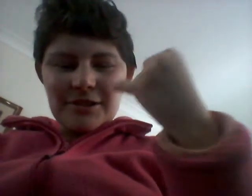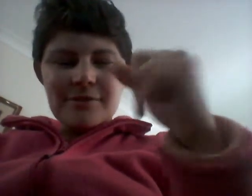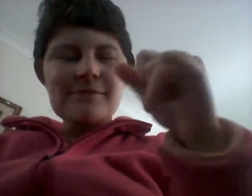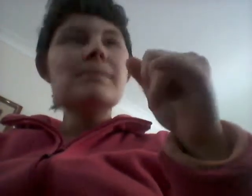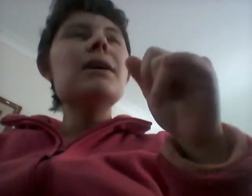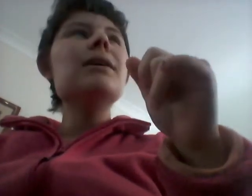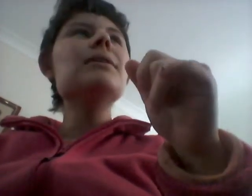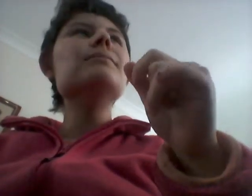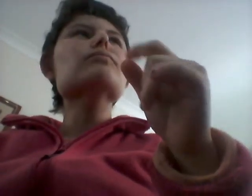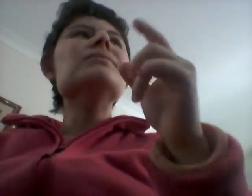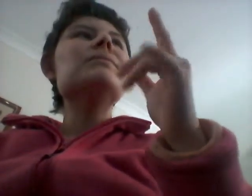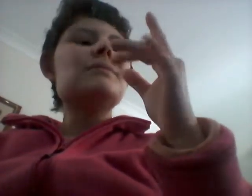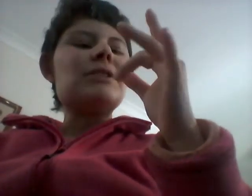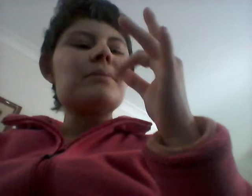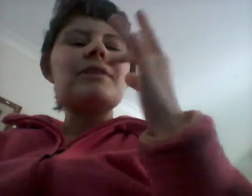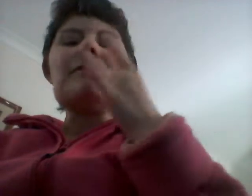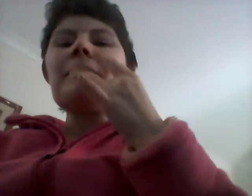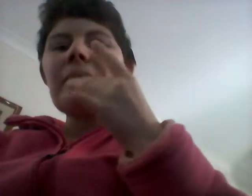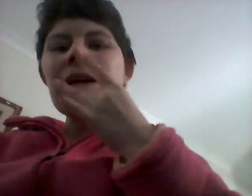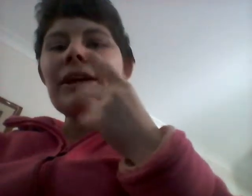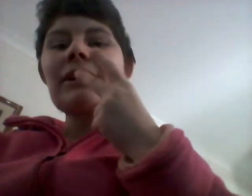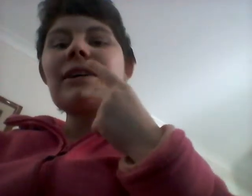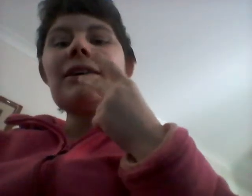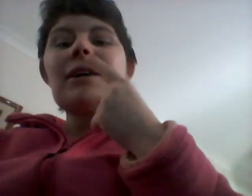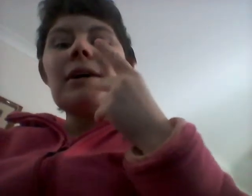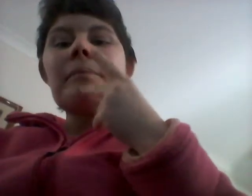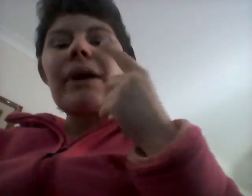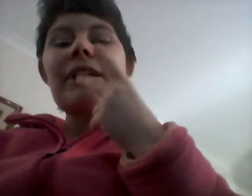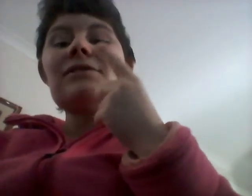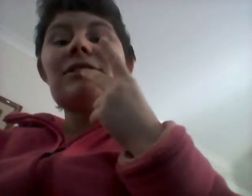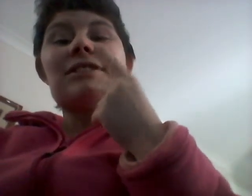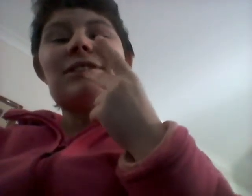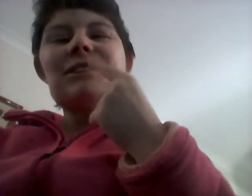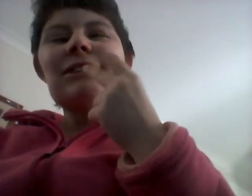So pink's like red, right? Yep. And pink. Pink.